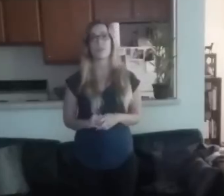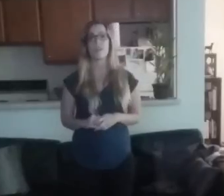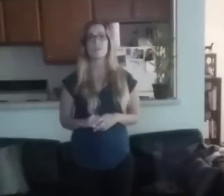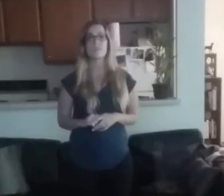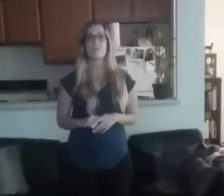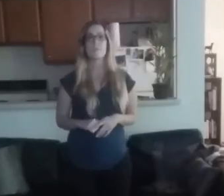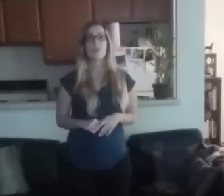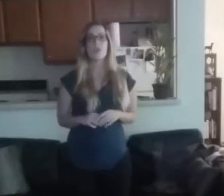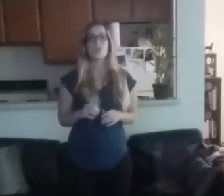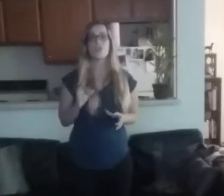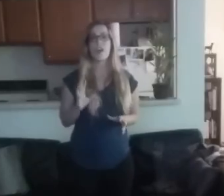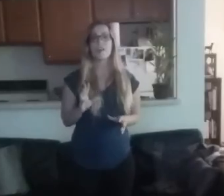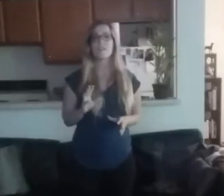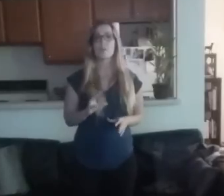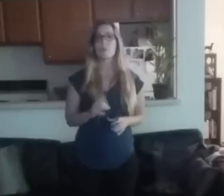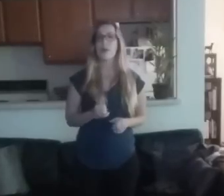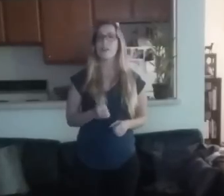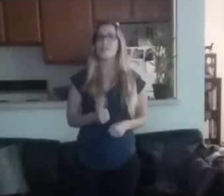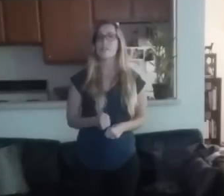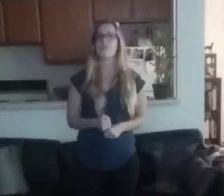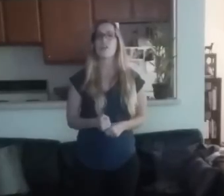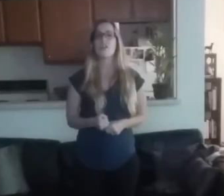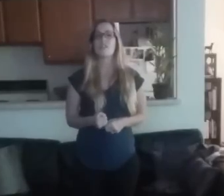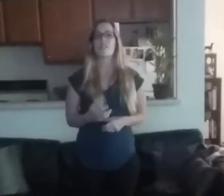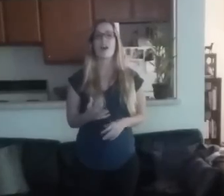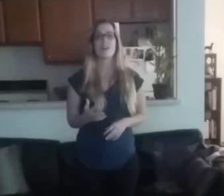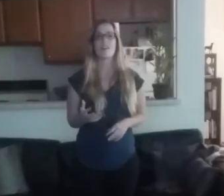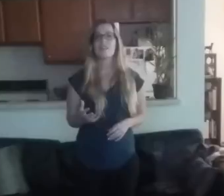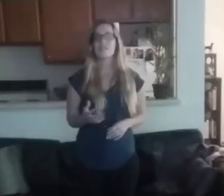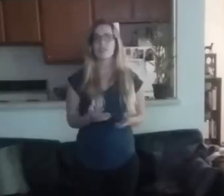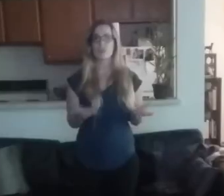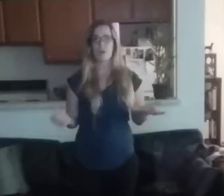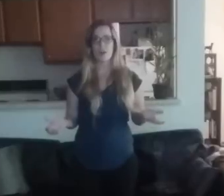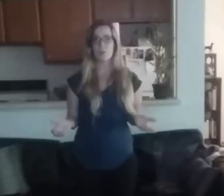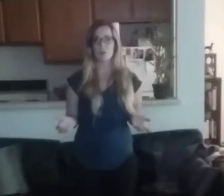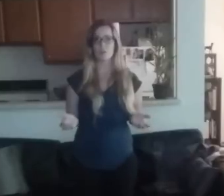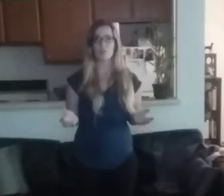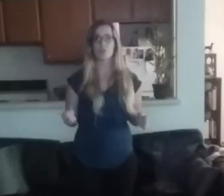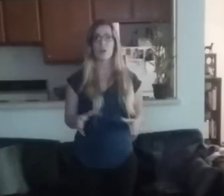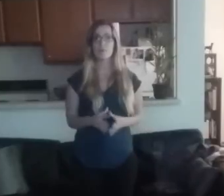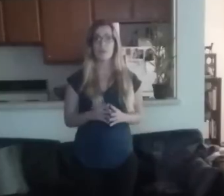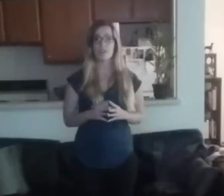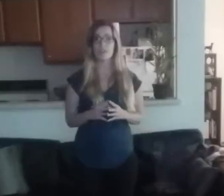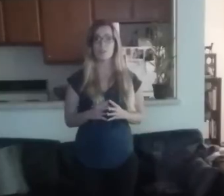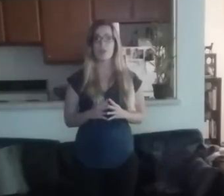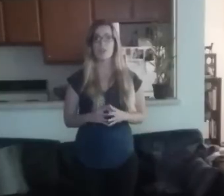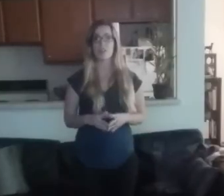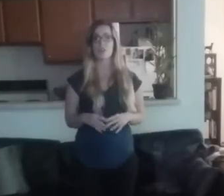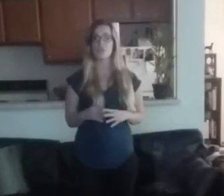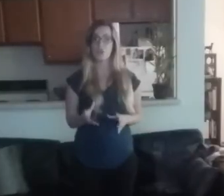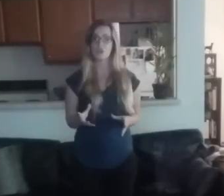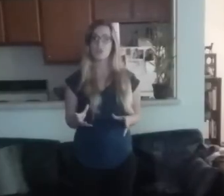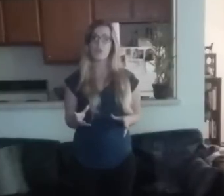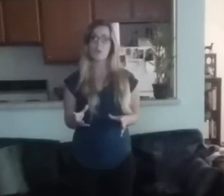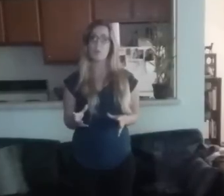is. Your neck is comprised of tiny essential body parts which come together to maintain the structure of your